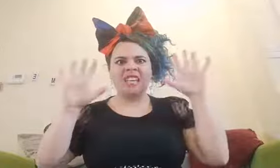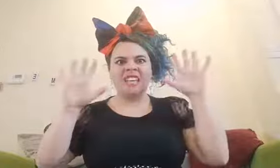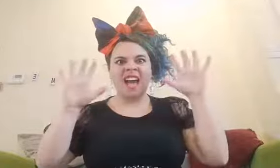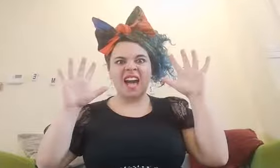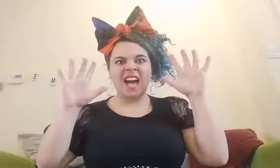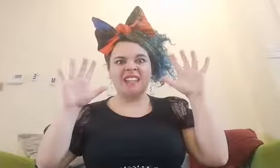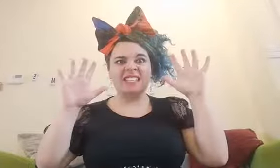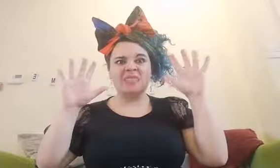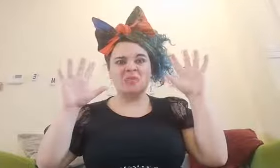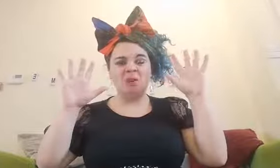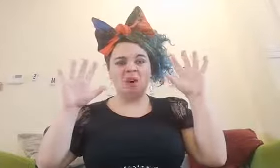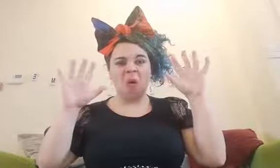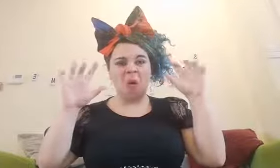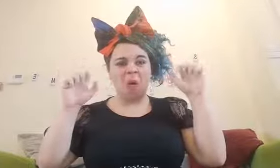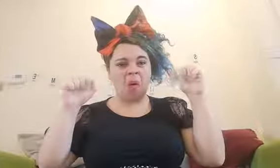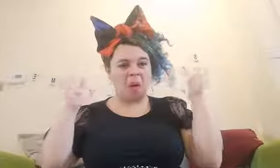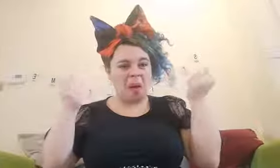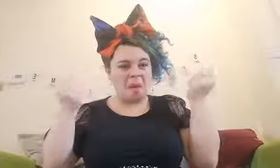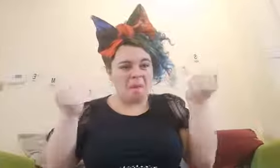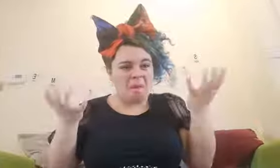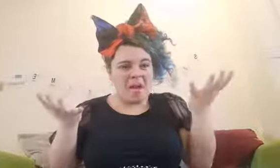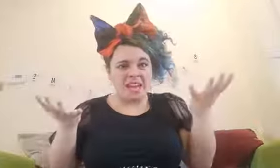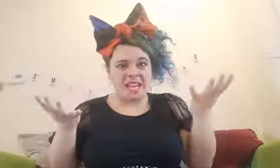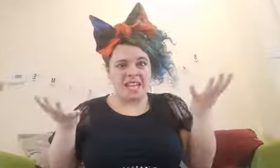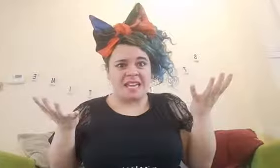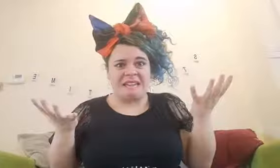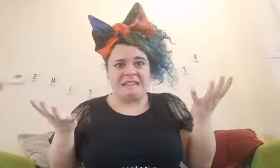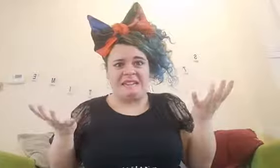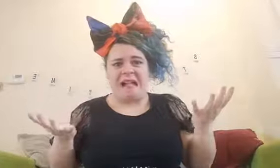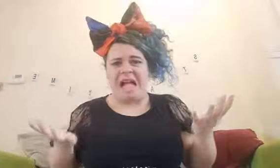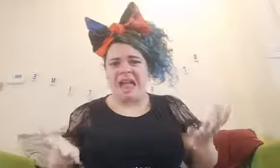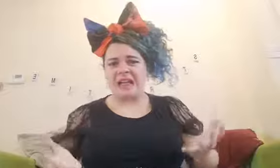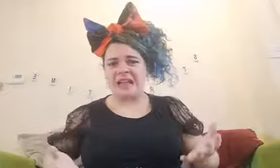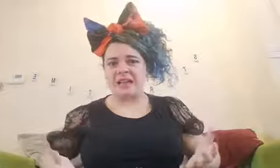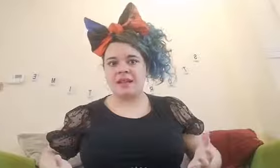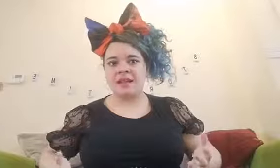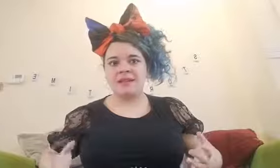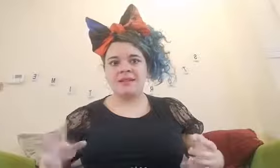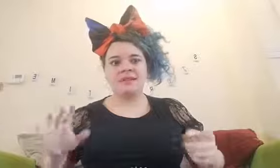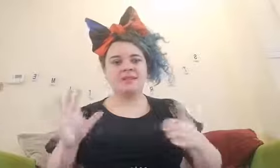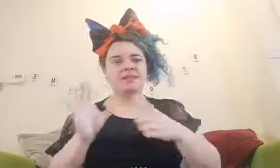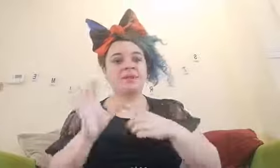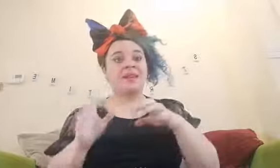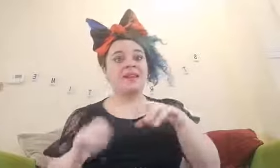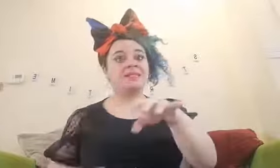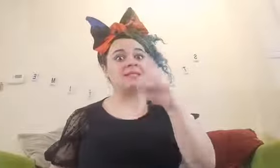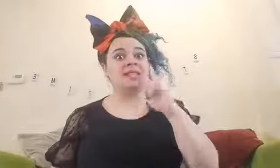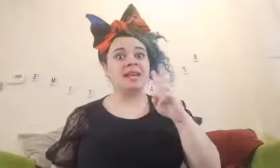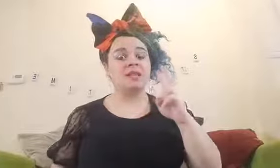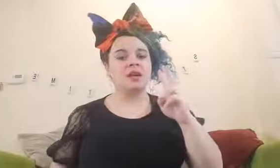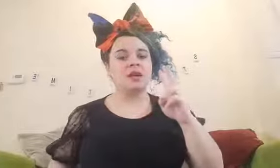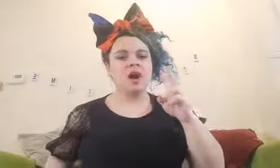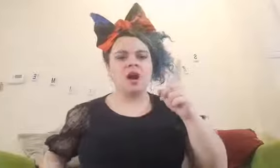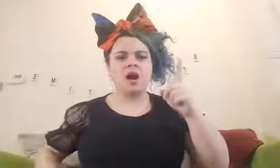his hands were all mucky. Ah! So Anansi said,